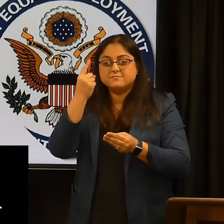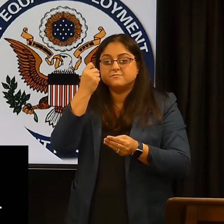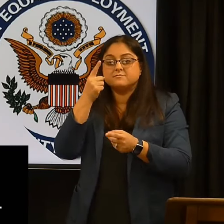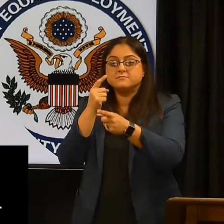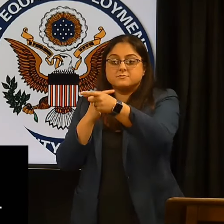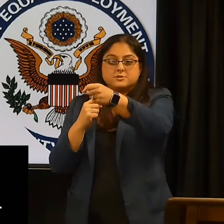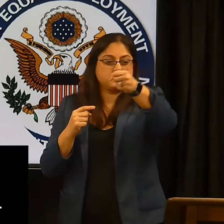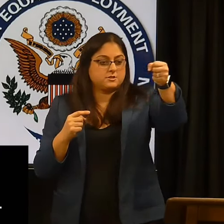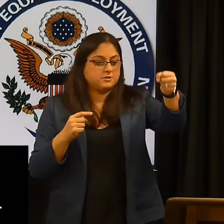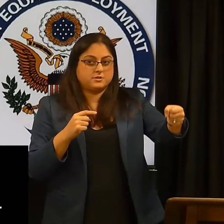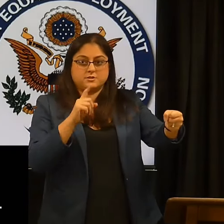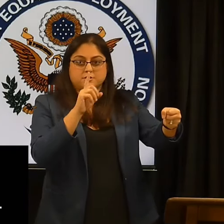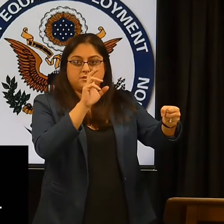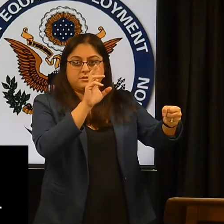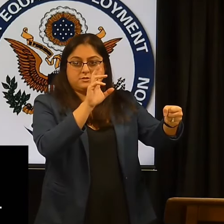Yeah, it's communication. It's like